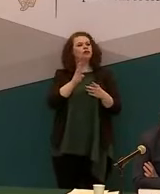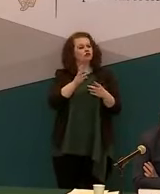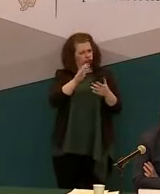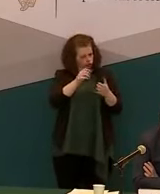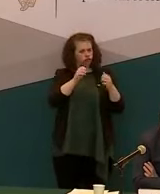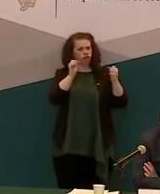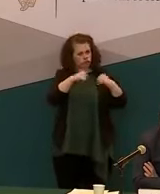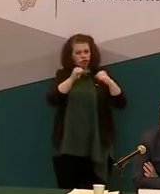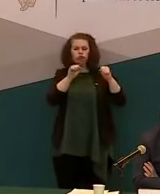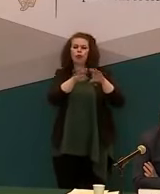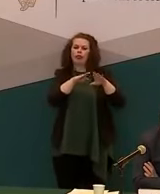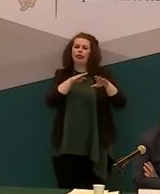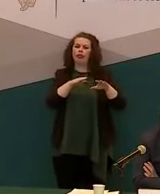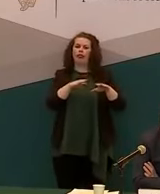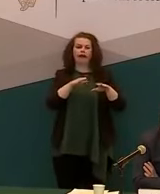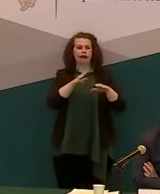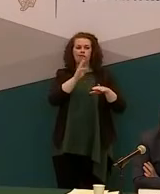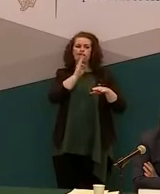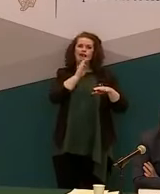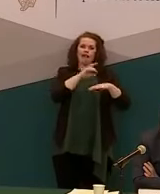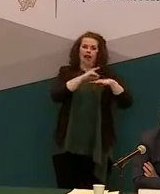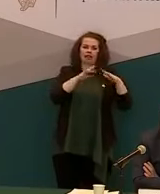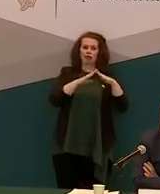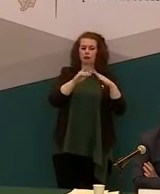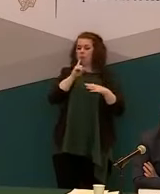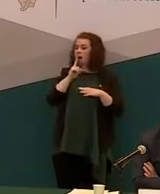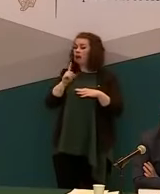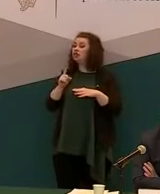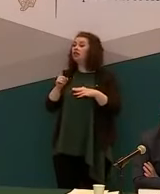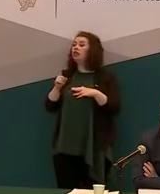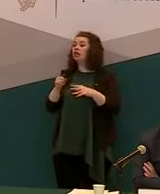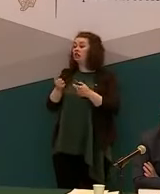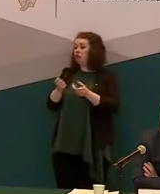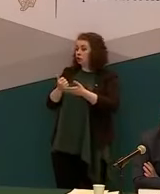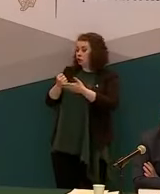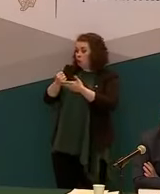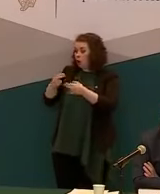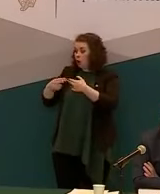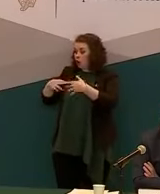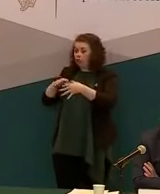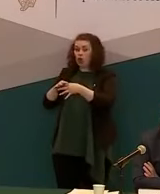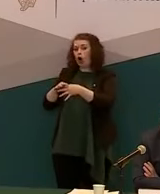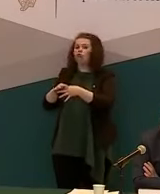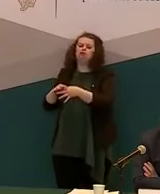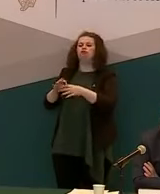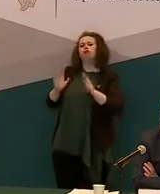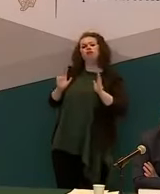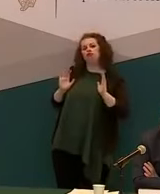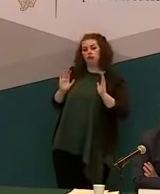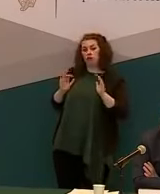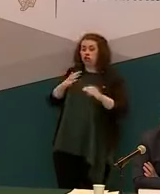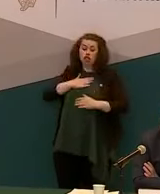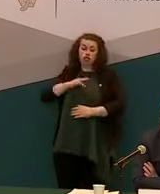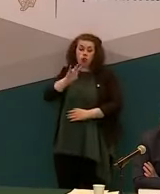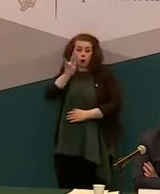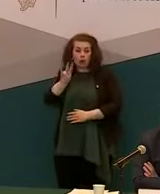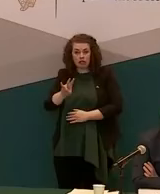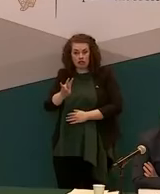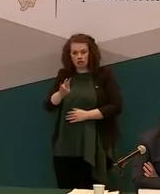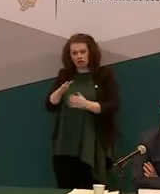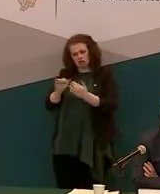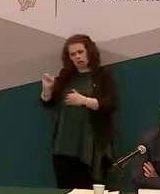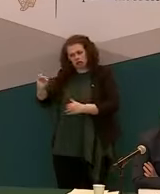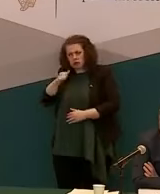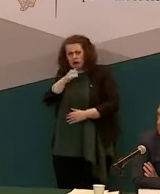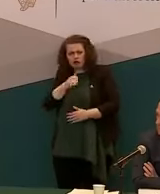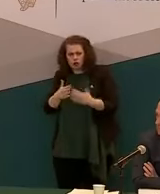private hospitals, but not deals to take over for a short period of time the nursing homes. Just as a question, I wonder what would you say to that? Well,